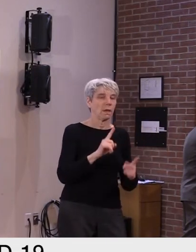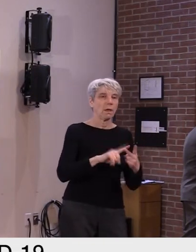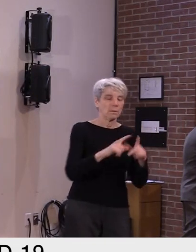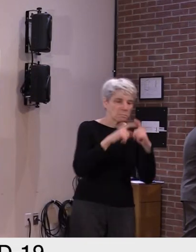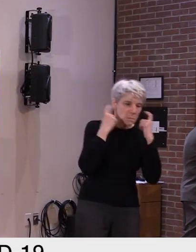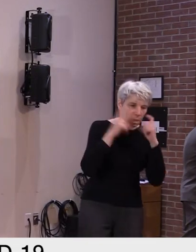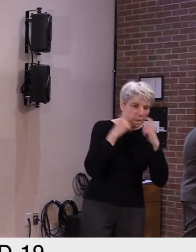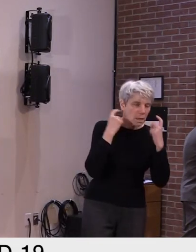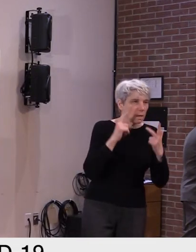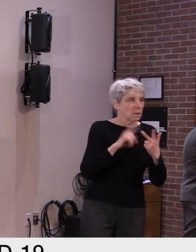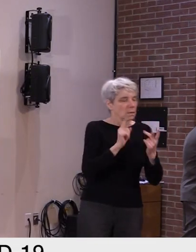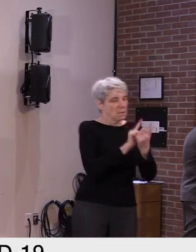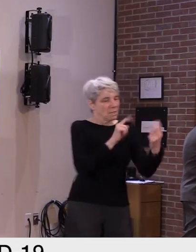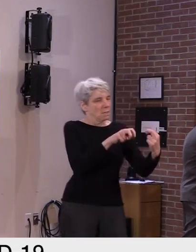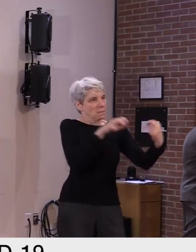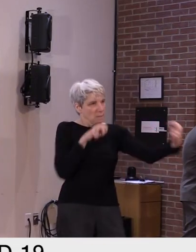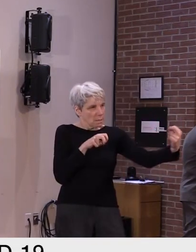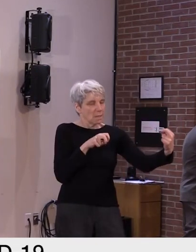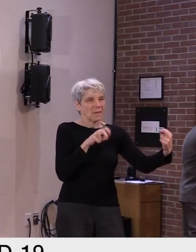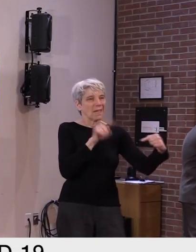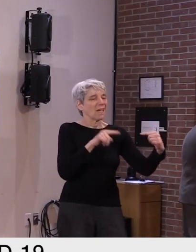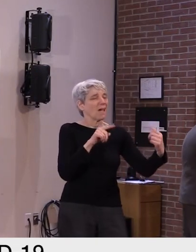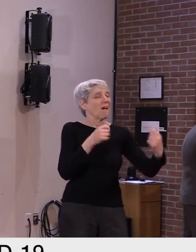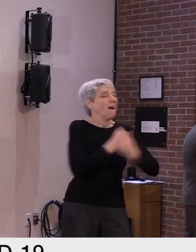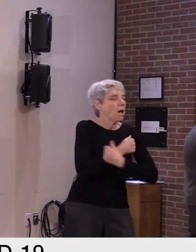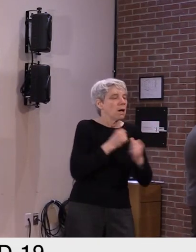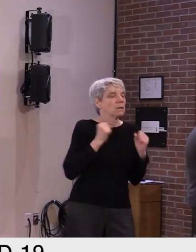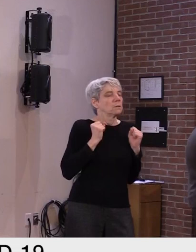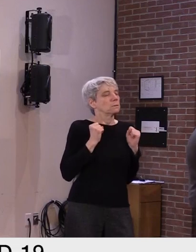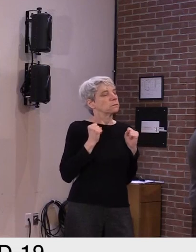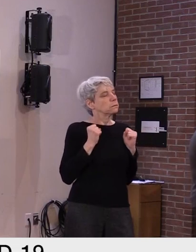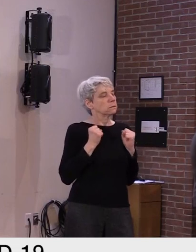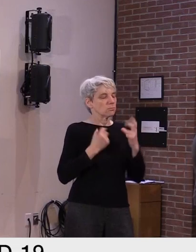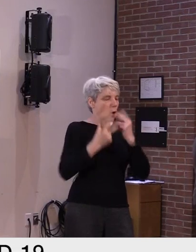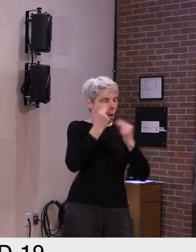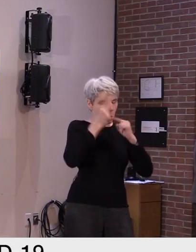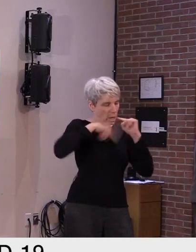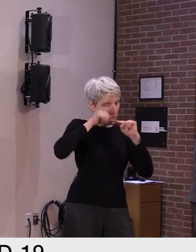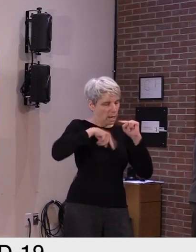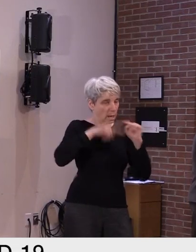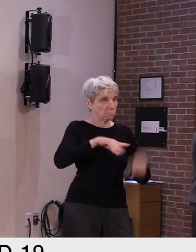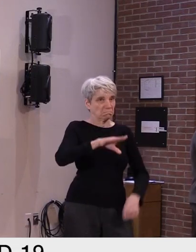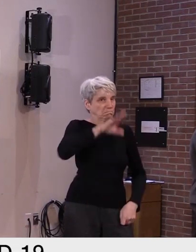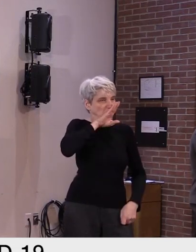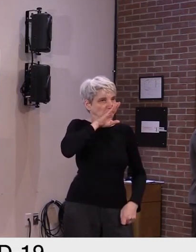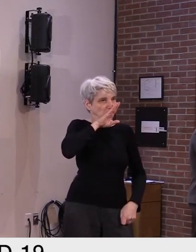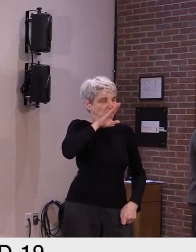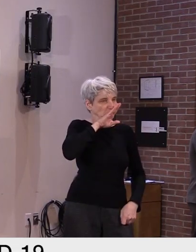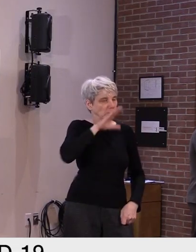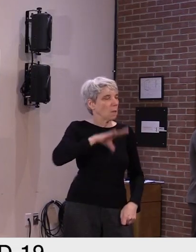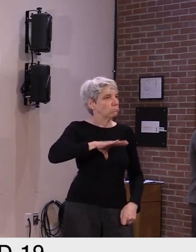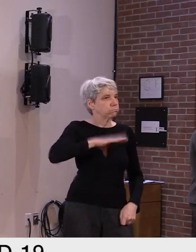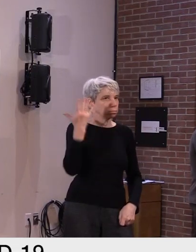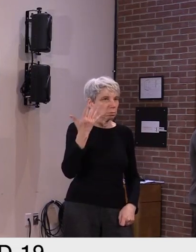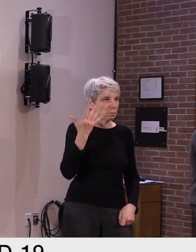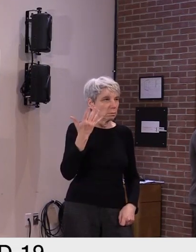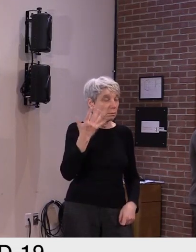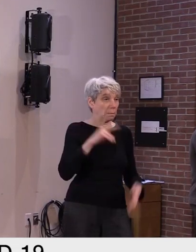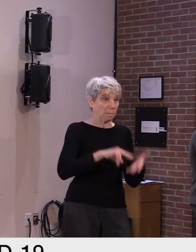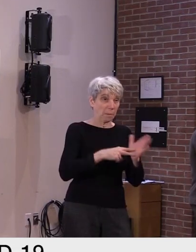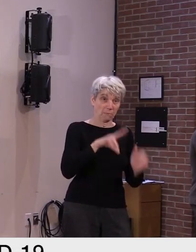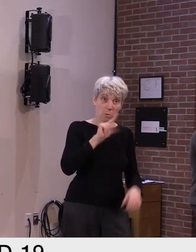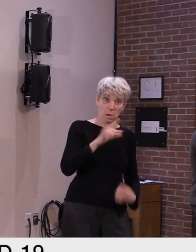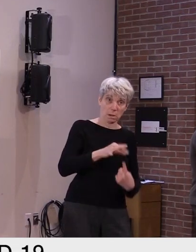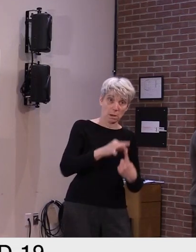and keep a distance from one another. Not that we've been alone here in Vermont, this is a global event, but it